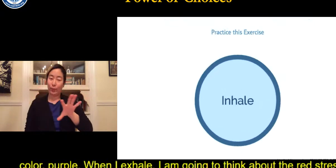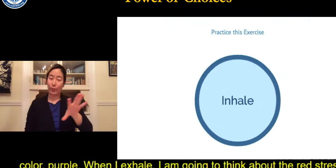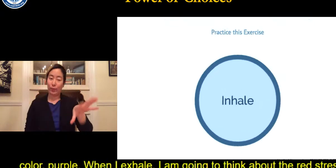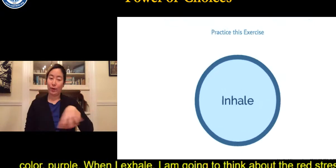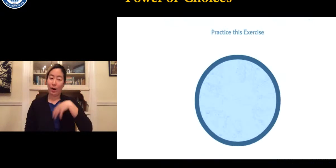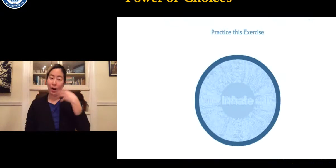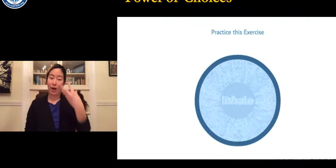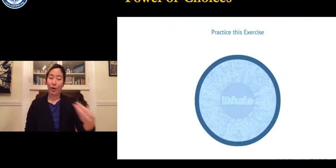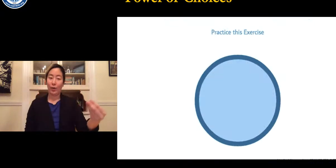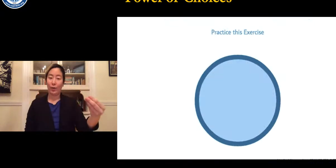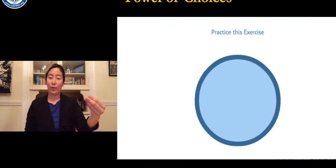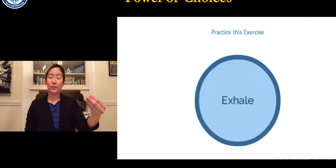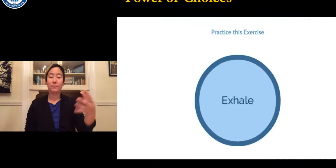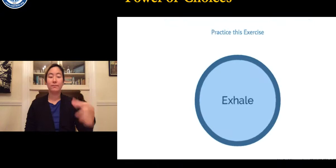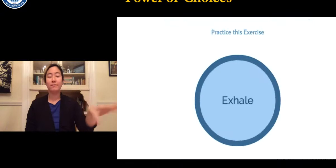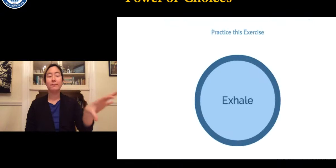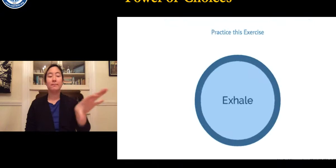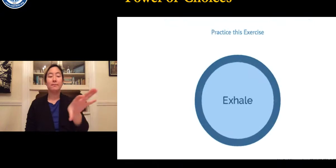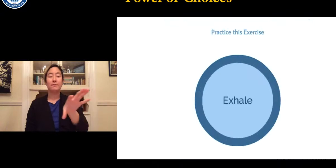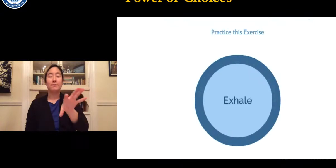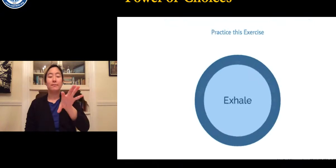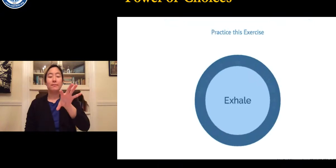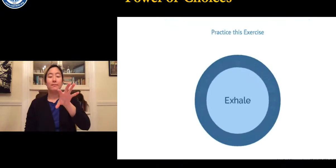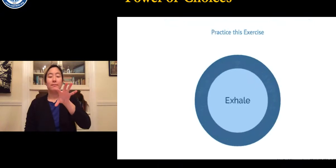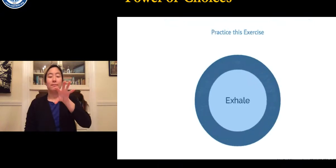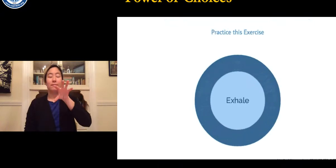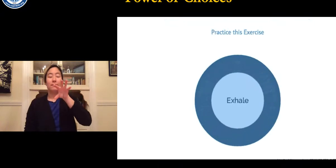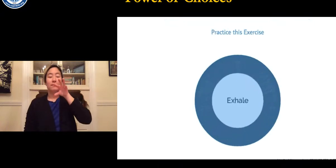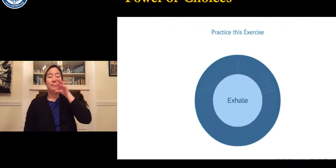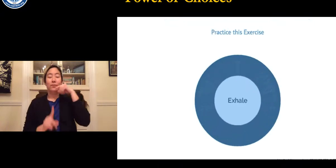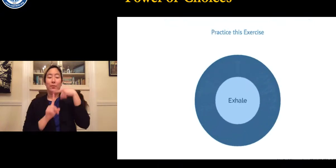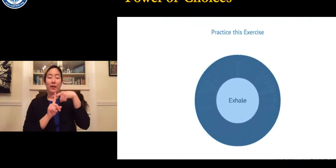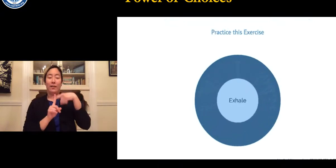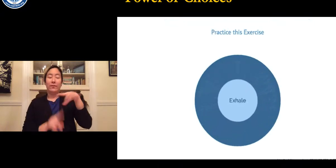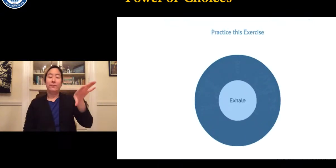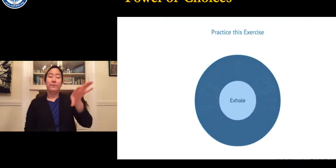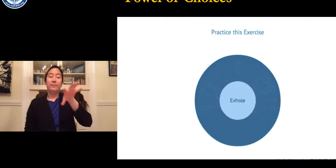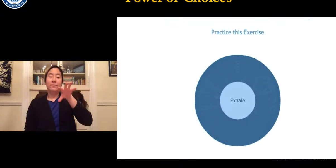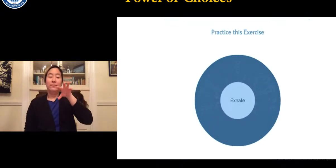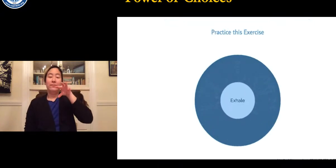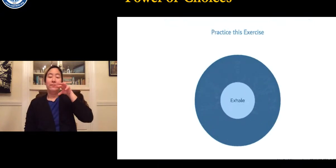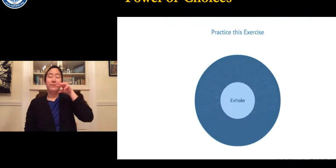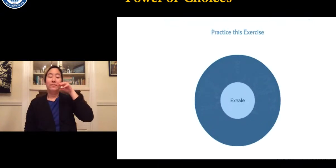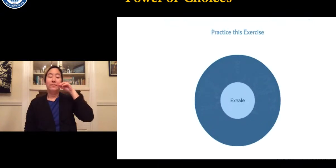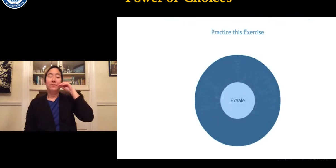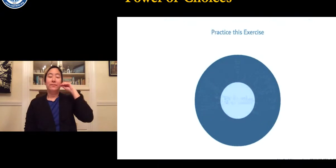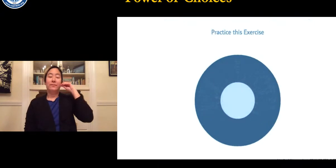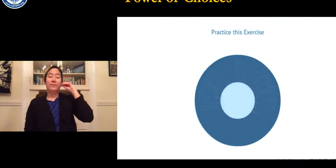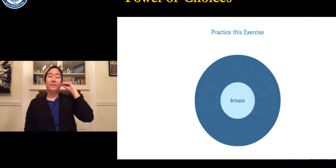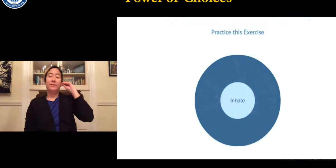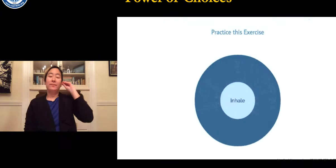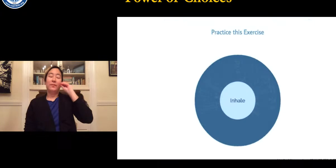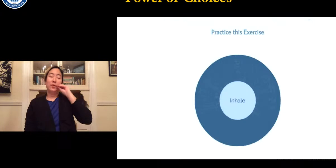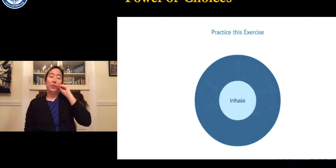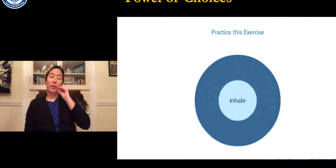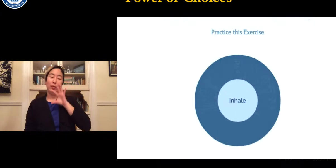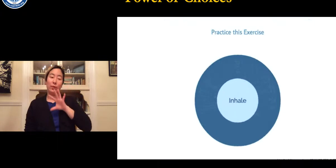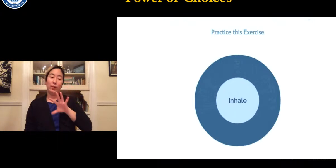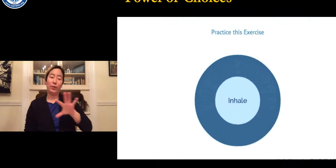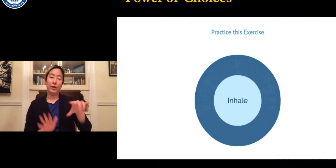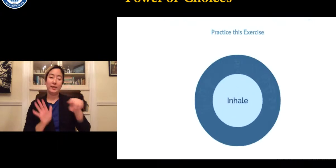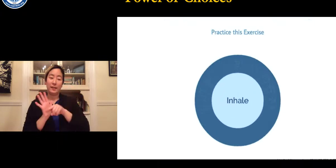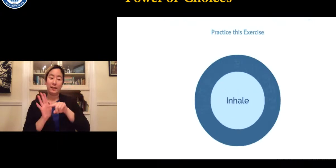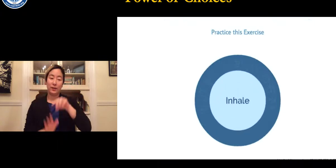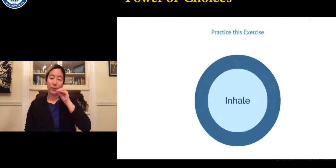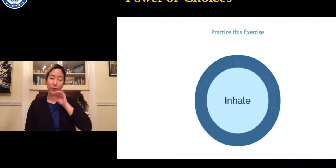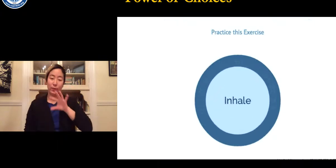feeling. Fill yourself with that color. Exhale your negative feeling. Eject or express that color. And then intake